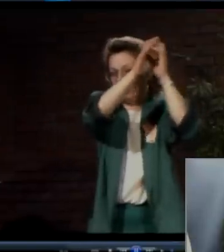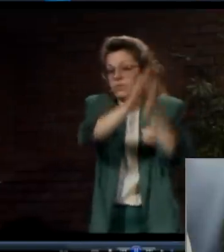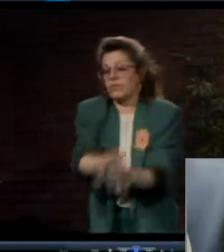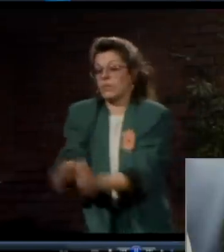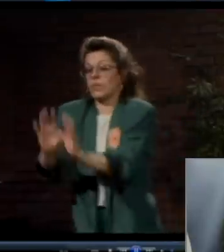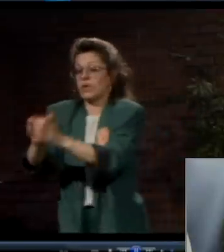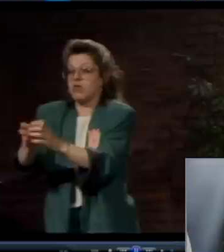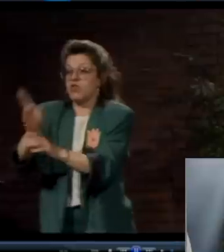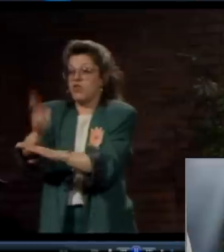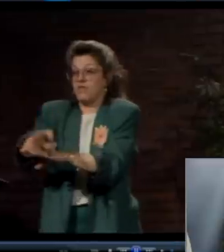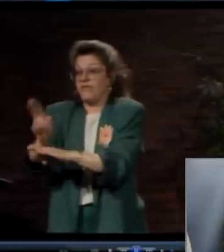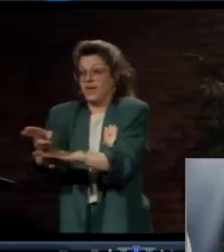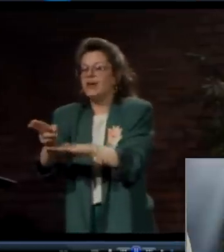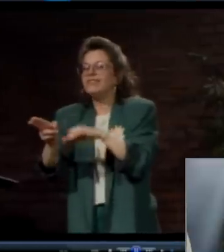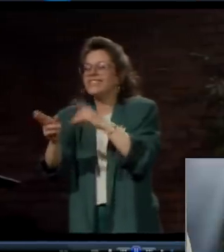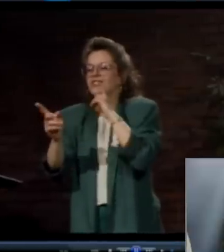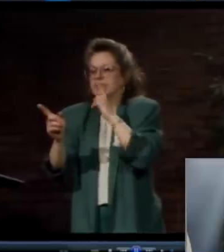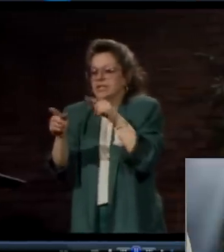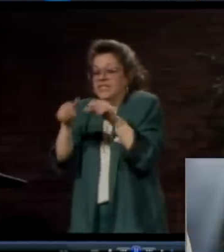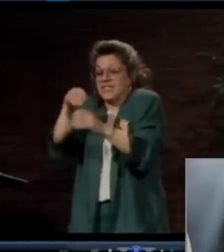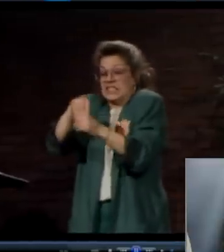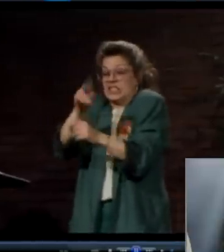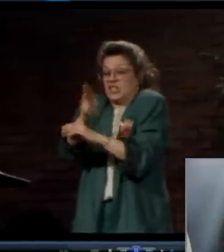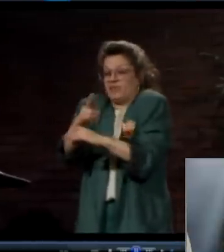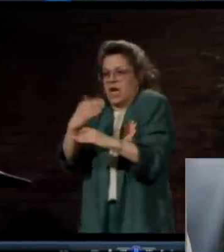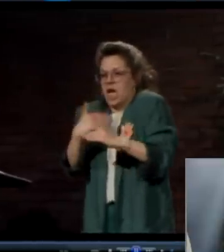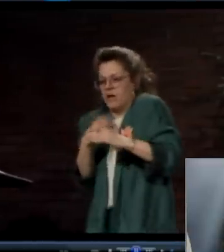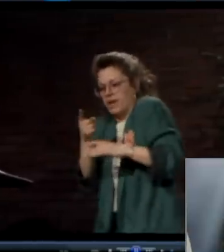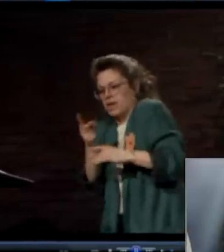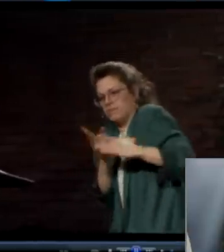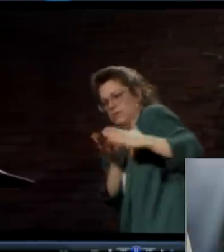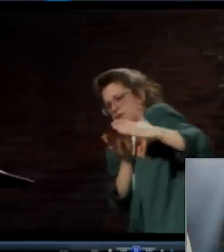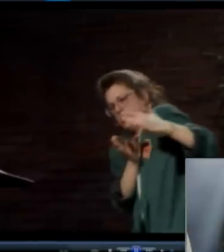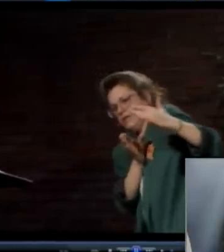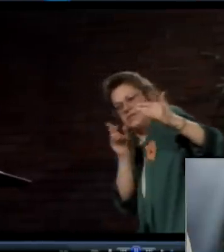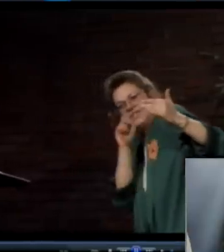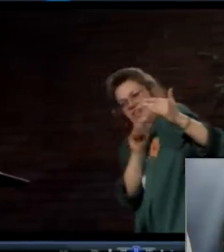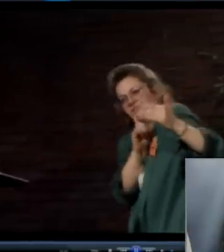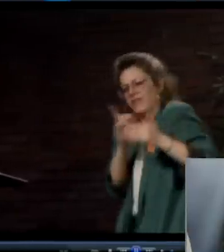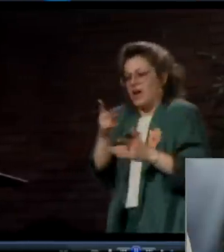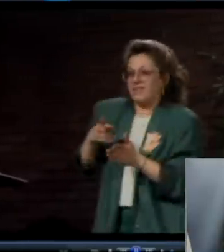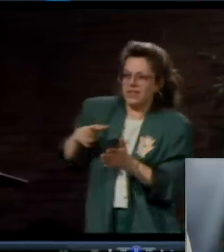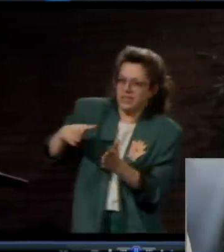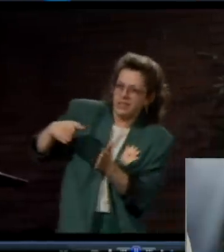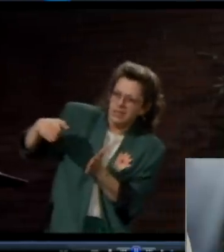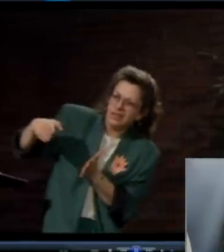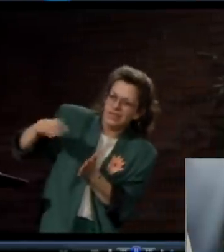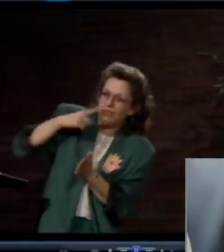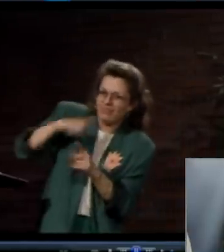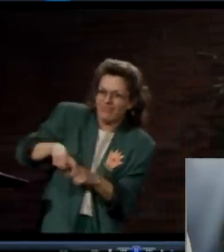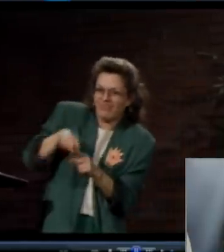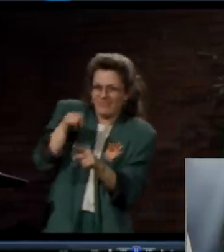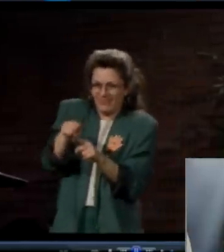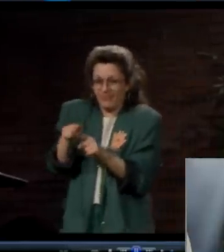had a childhood illness, maybe German measles. Then there's, of course, the hearing people, and there's also